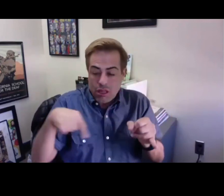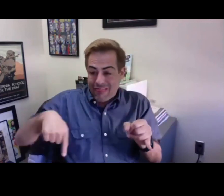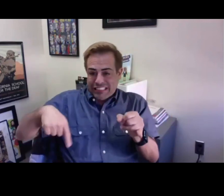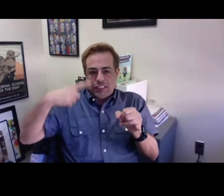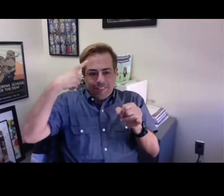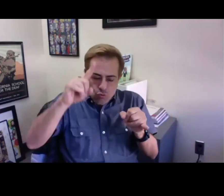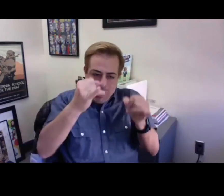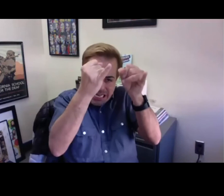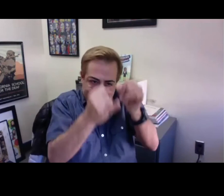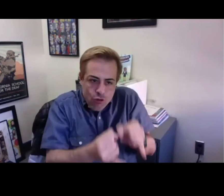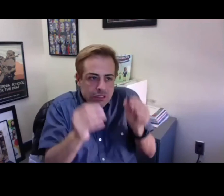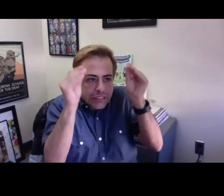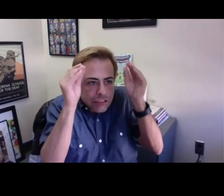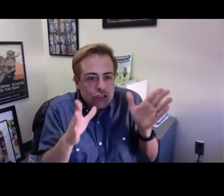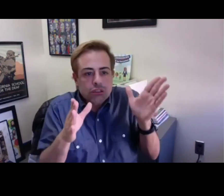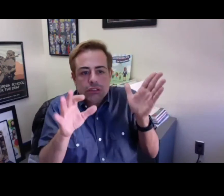departments,